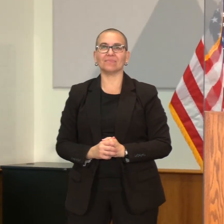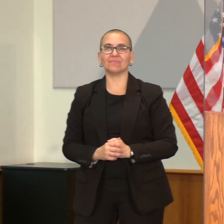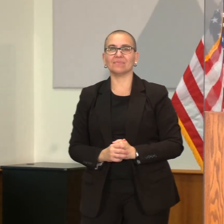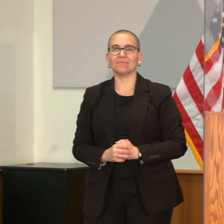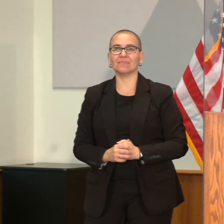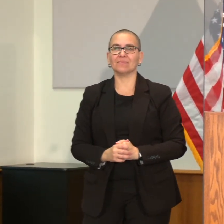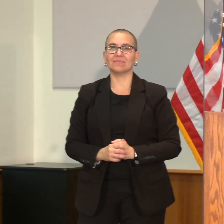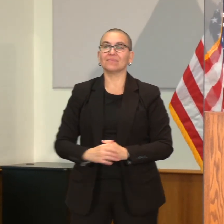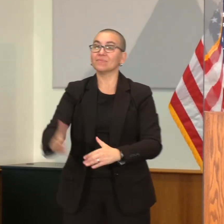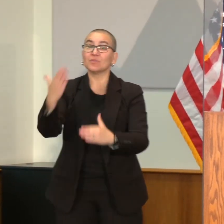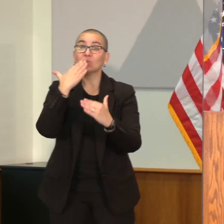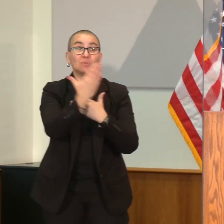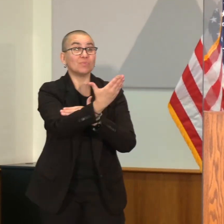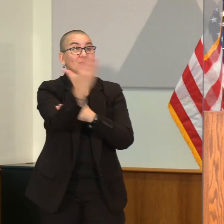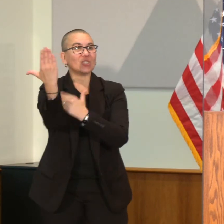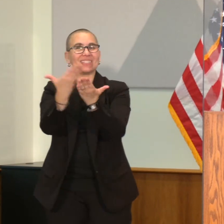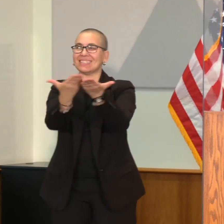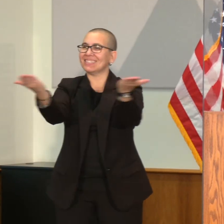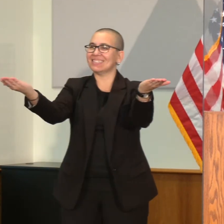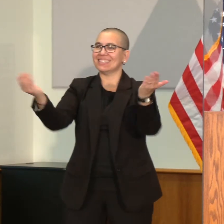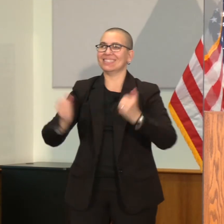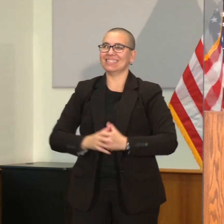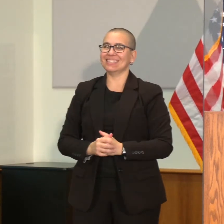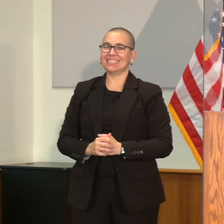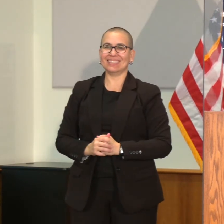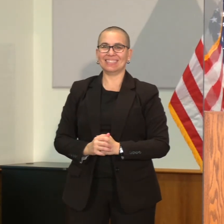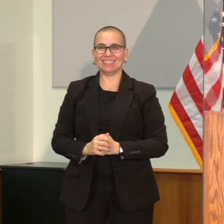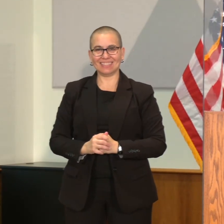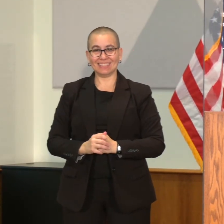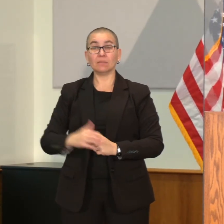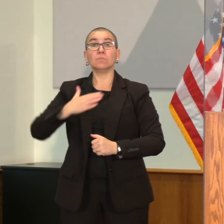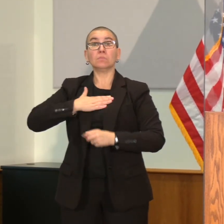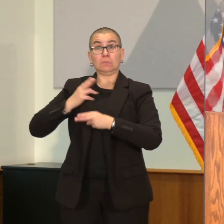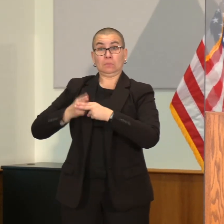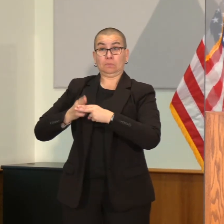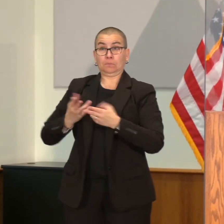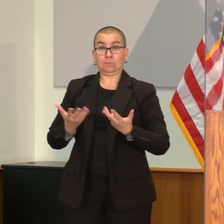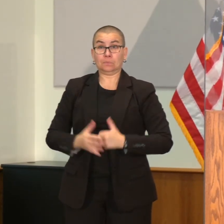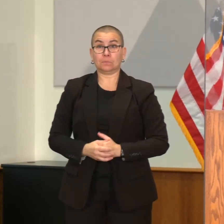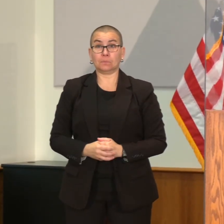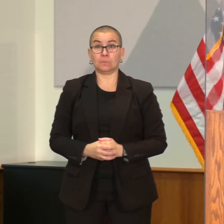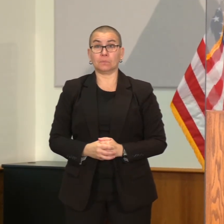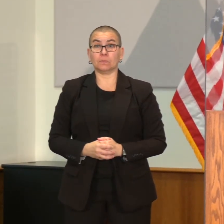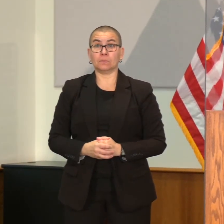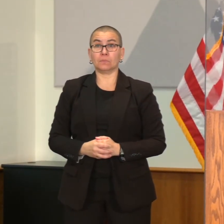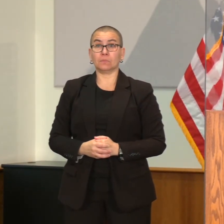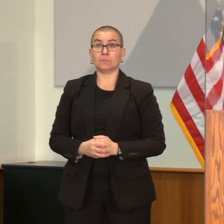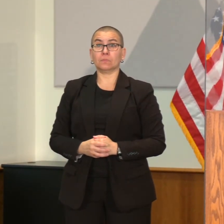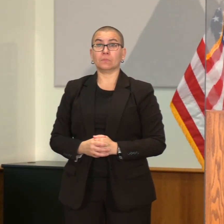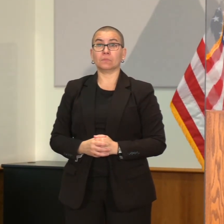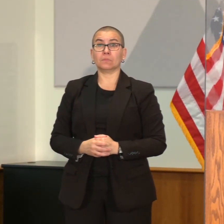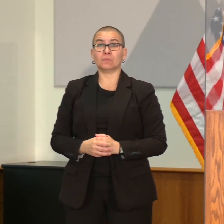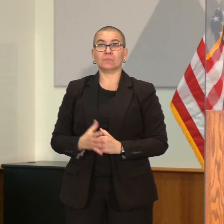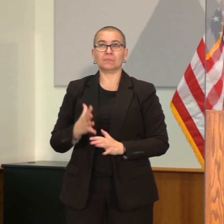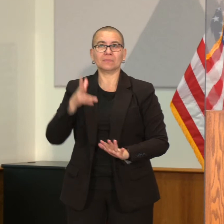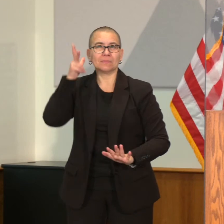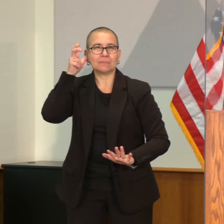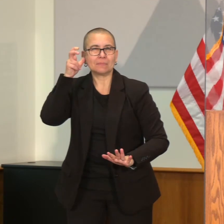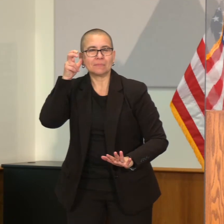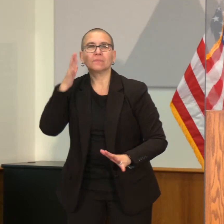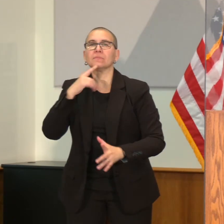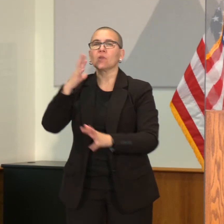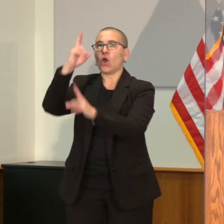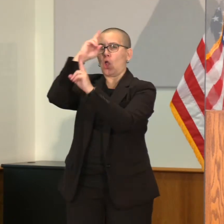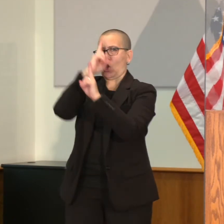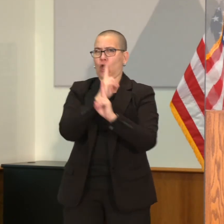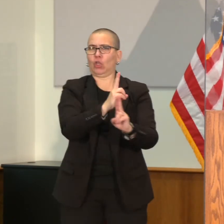Good morning, everyone. My name is Carlos Mariani Rosa, State Representative from St. Paul, and I've had the privilege for the